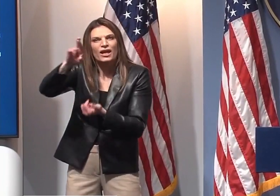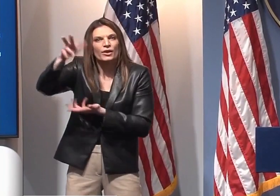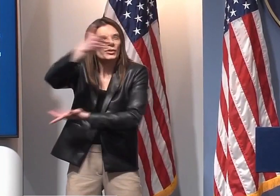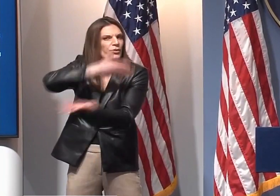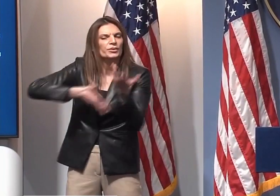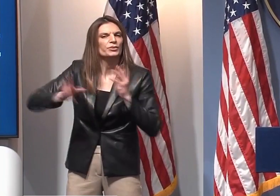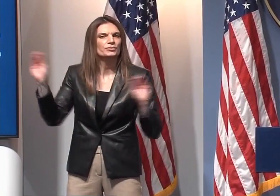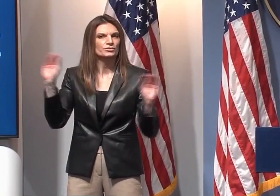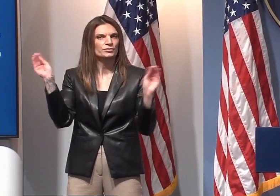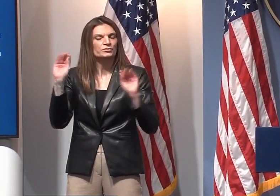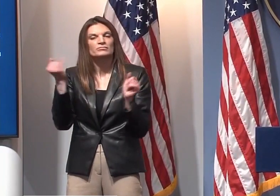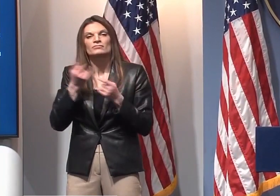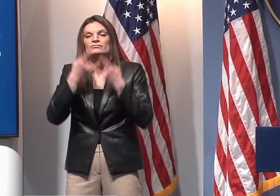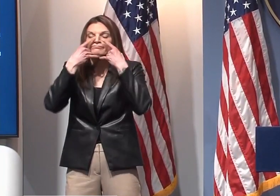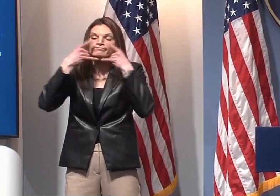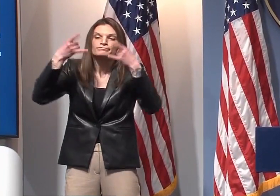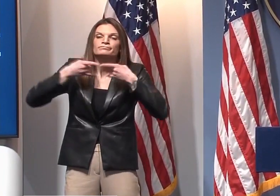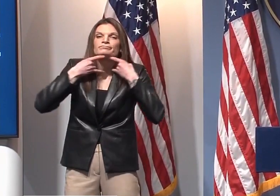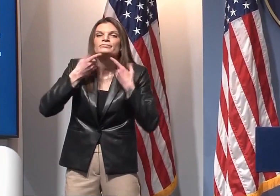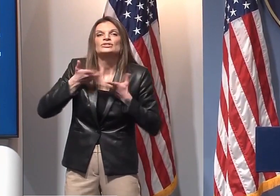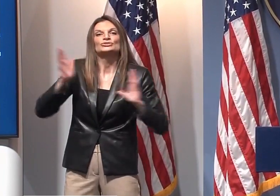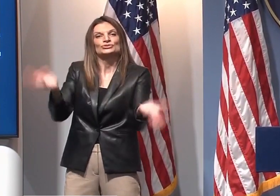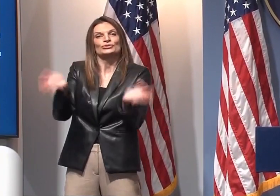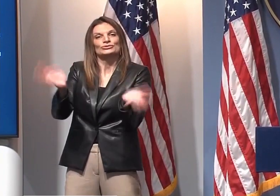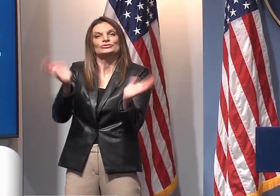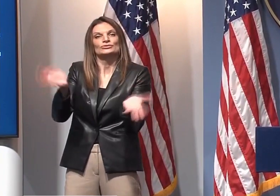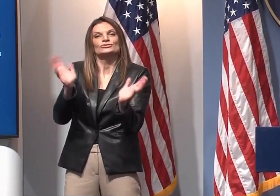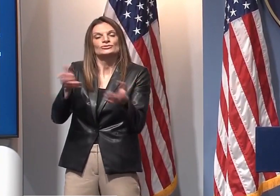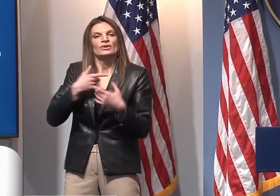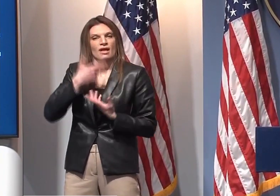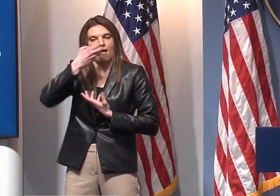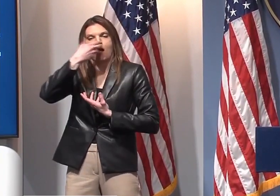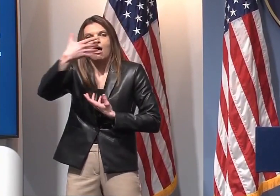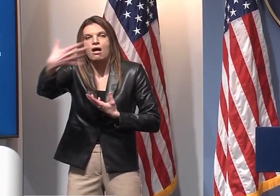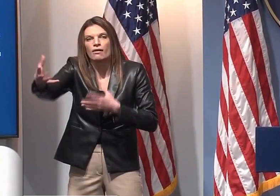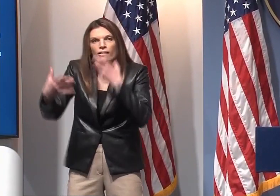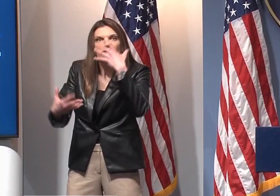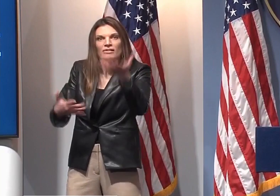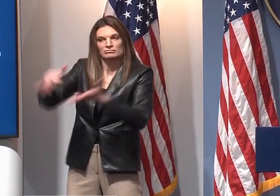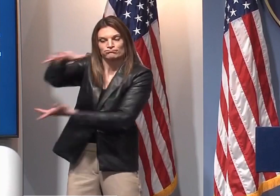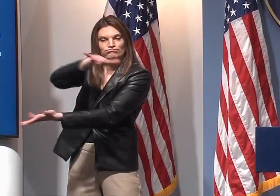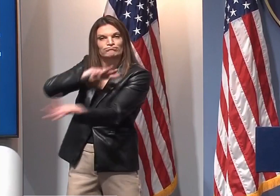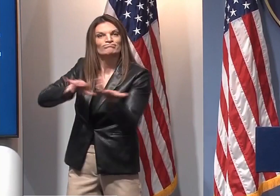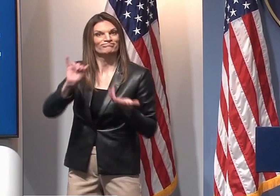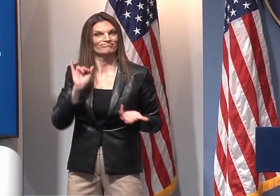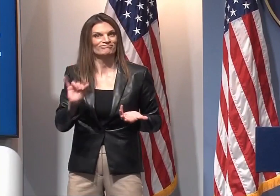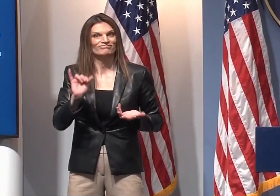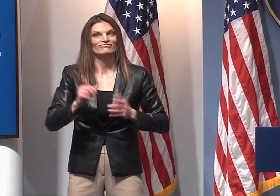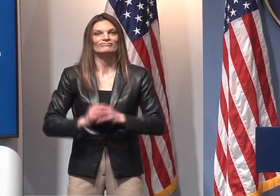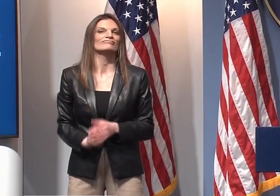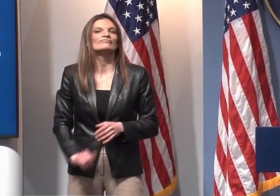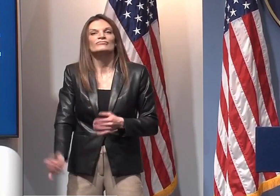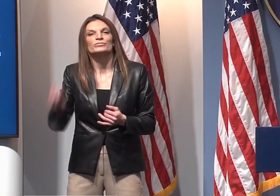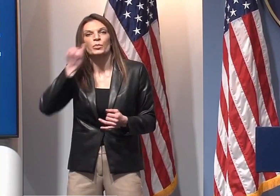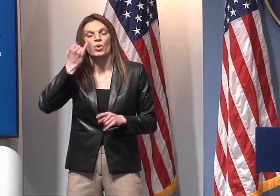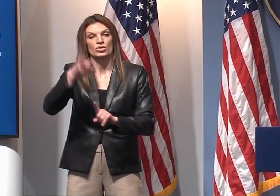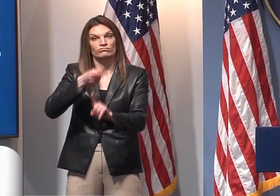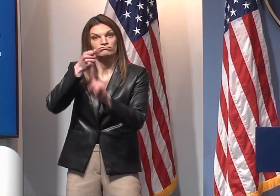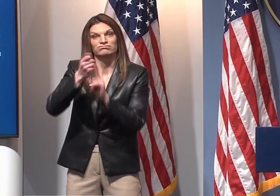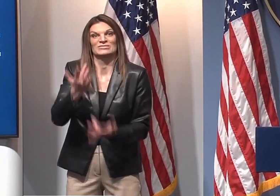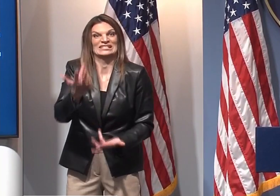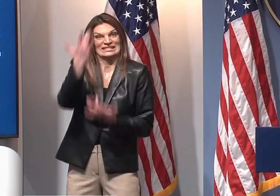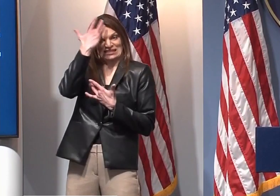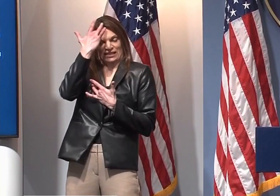talking with their mask off, is simply not a safe thing to do right now. If you are sick, stay home and get